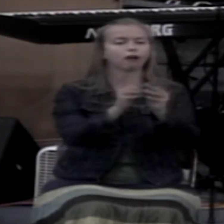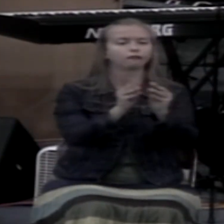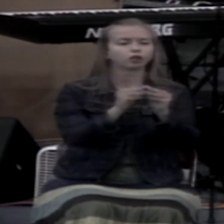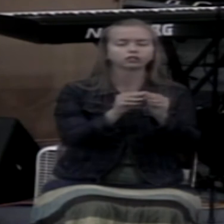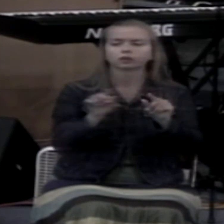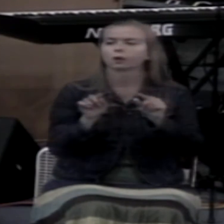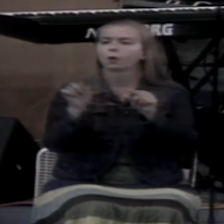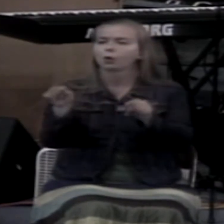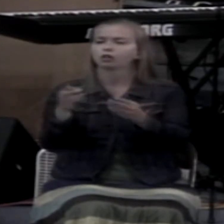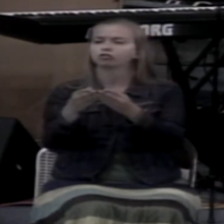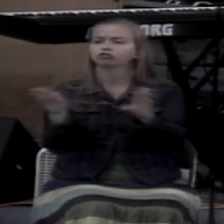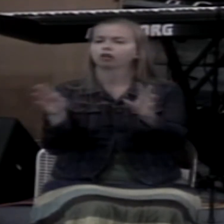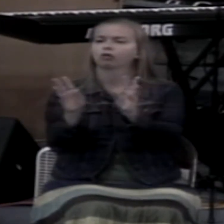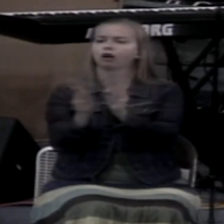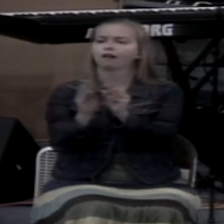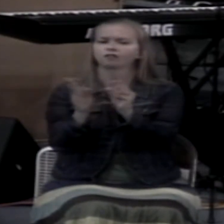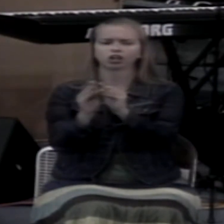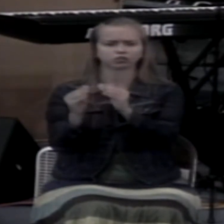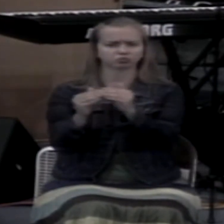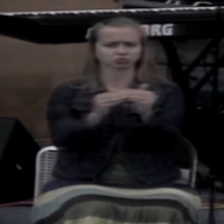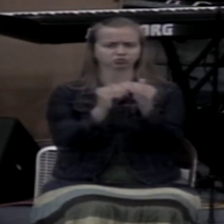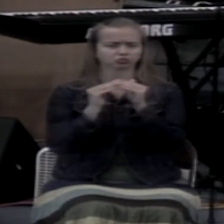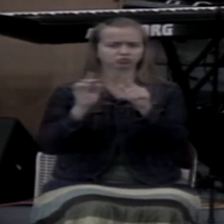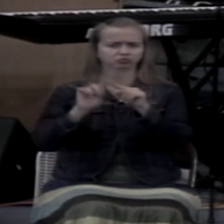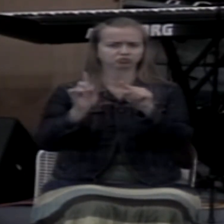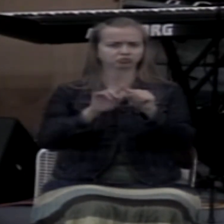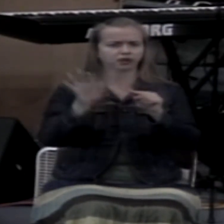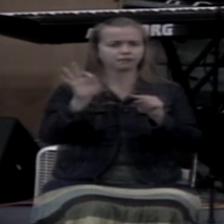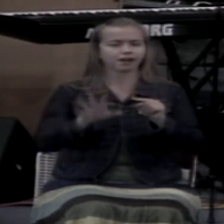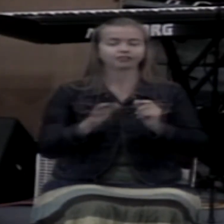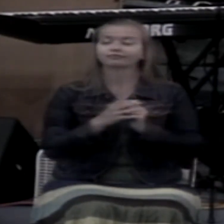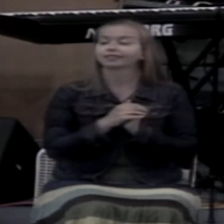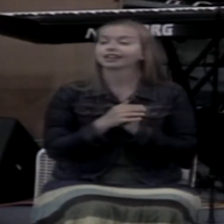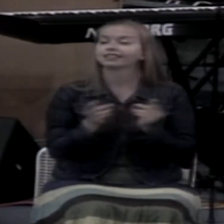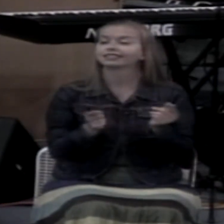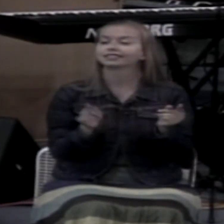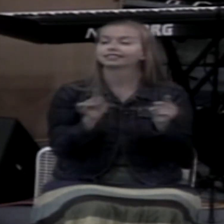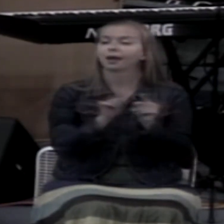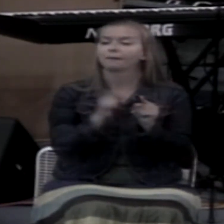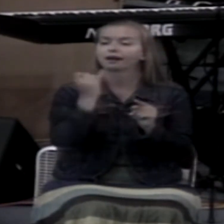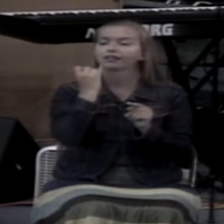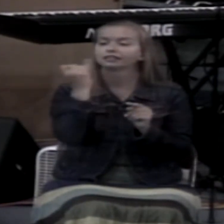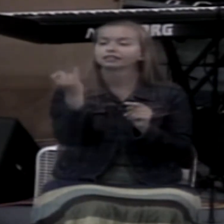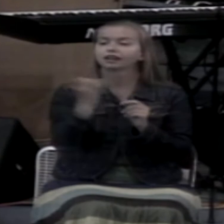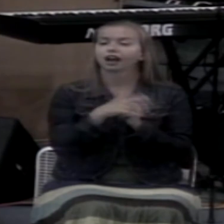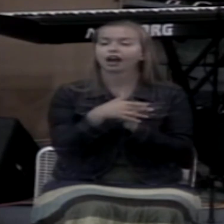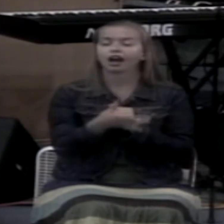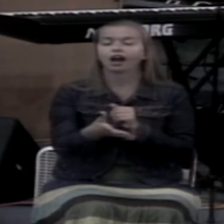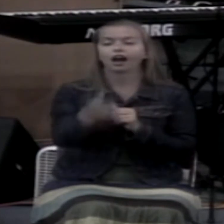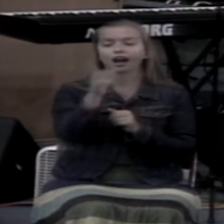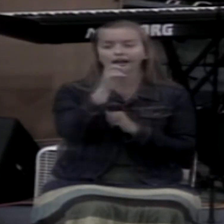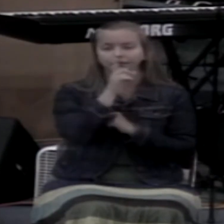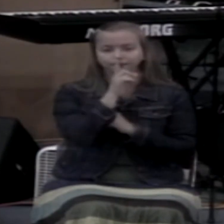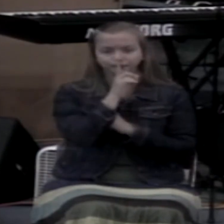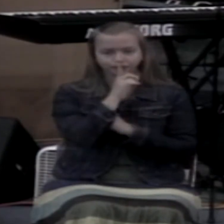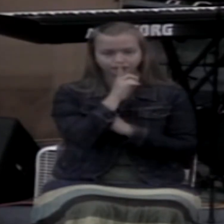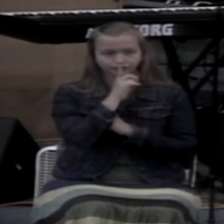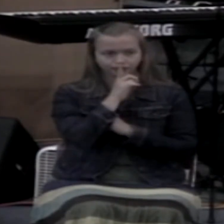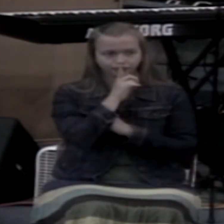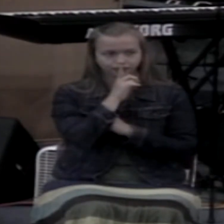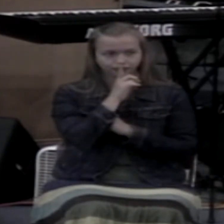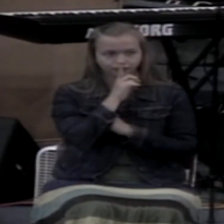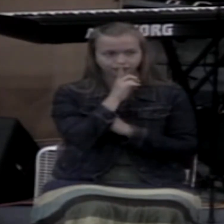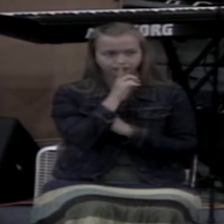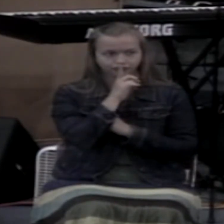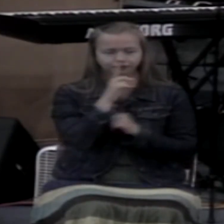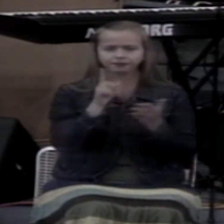When we get in and we cast our vote, Proverbs 18:18, the Bible says, when the lot is cast,